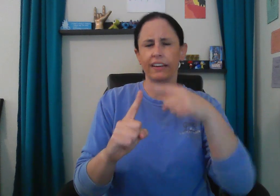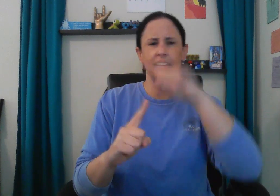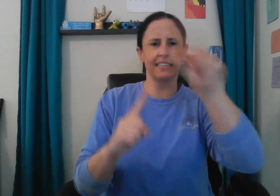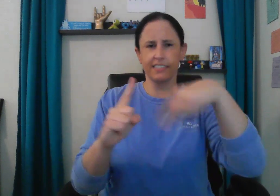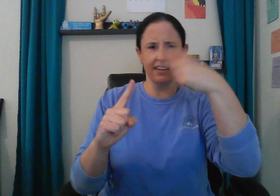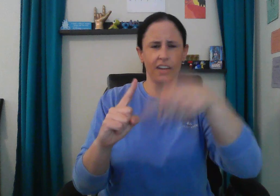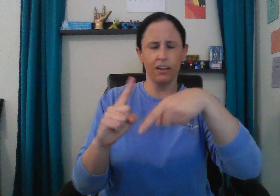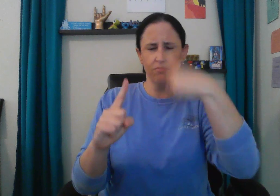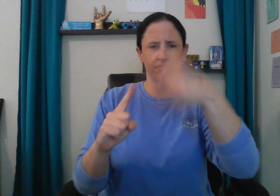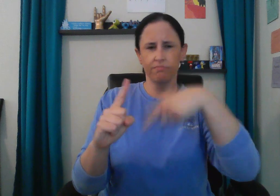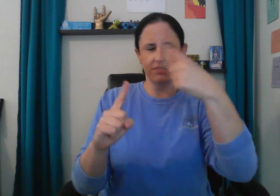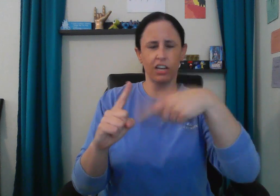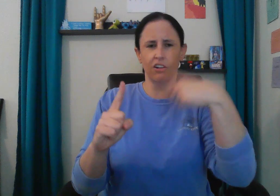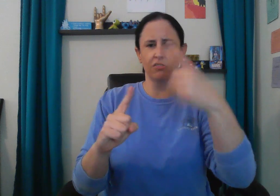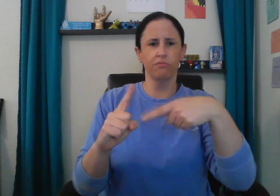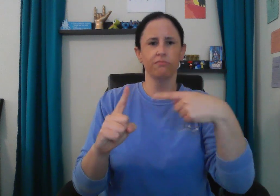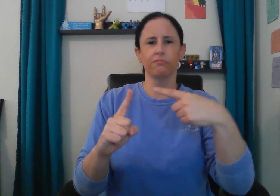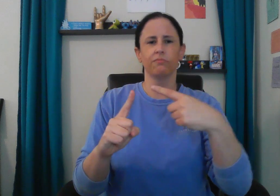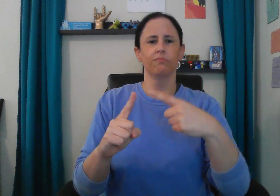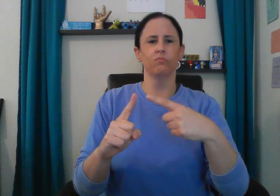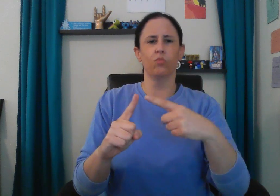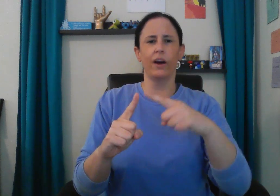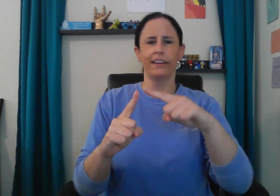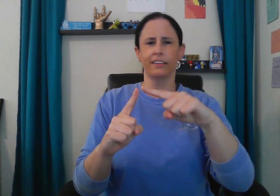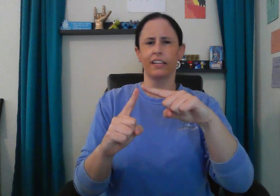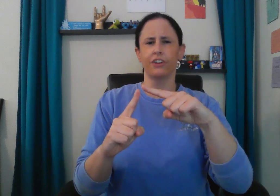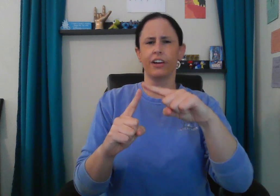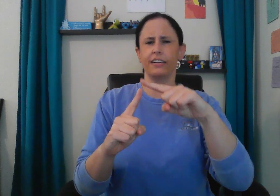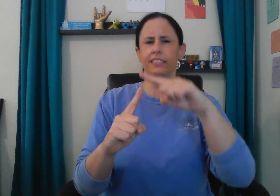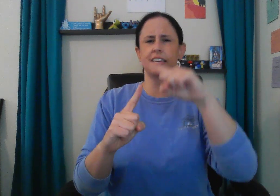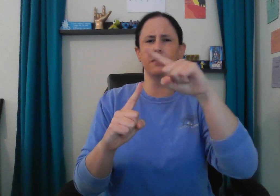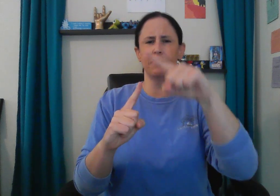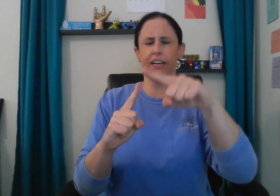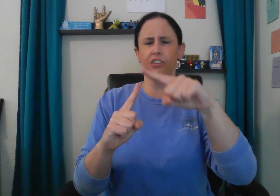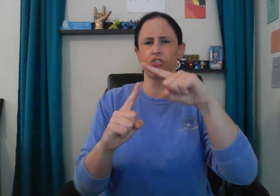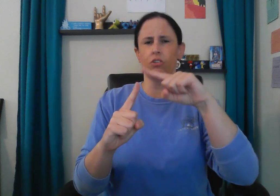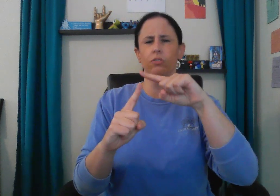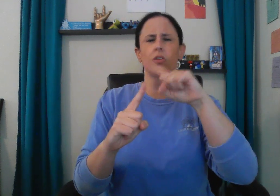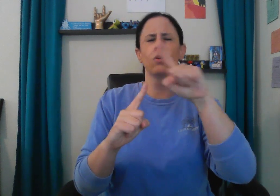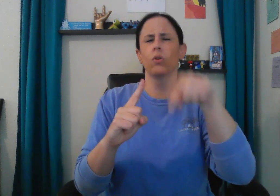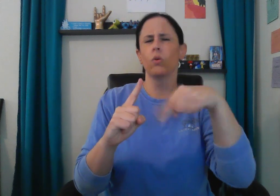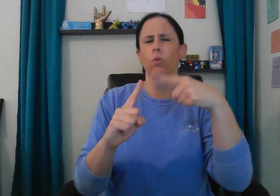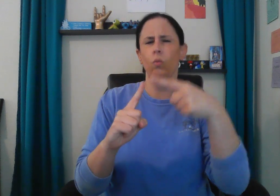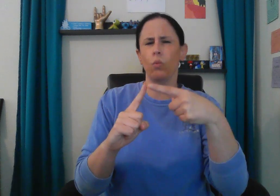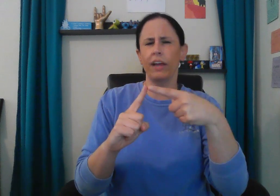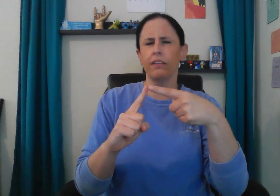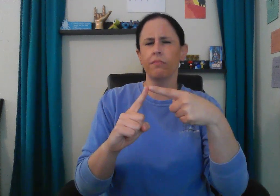And it's not, winding like crazy. Keep it controlled. When.